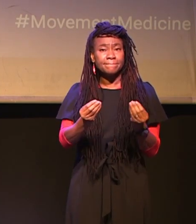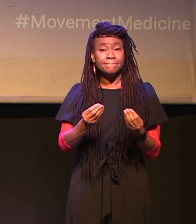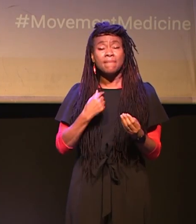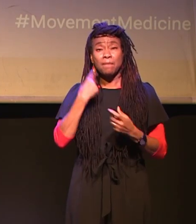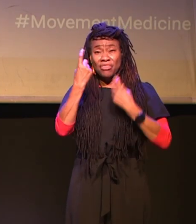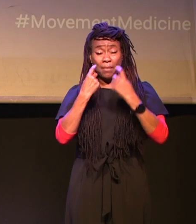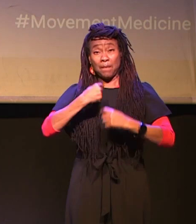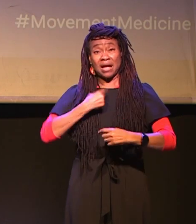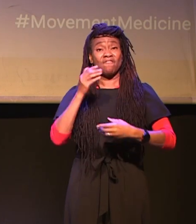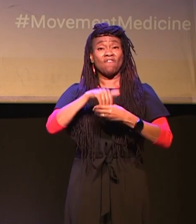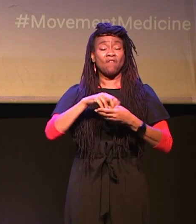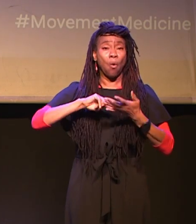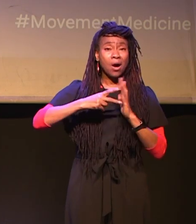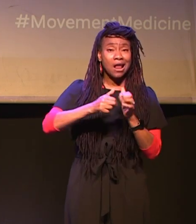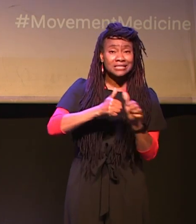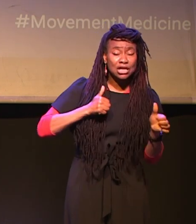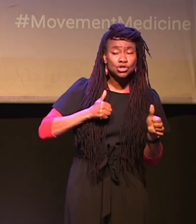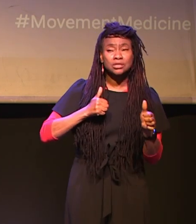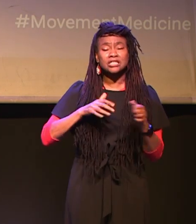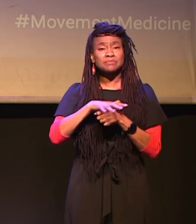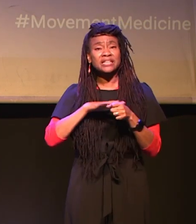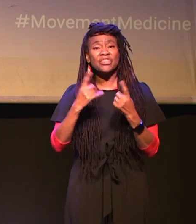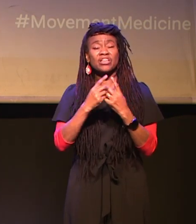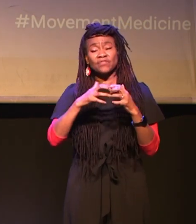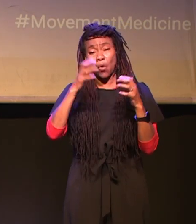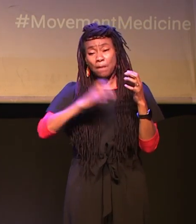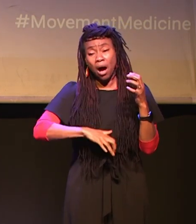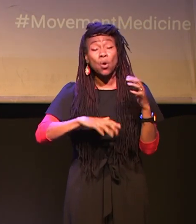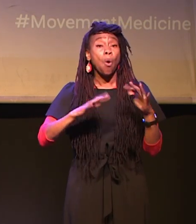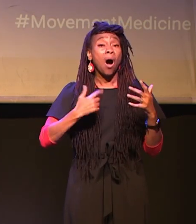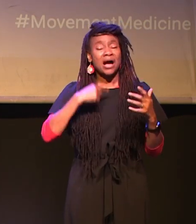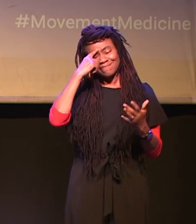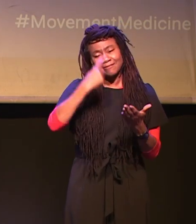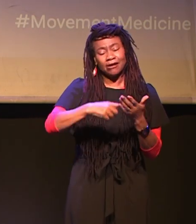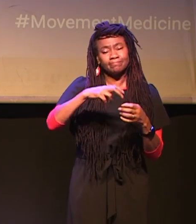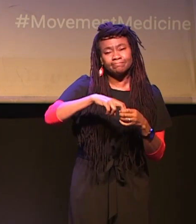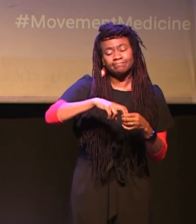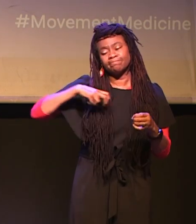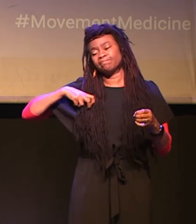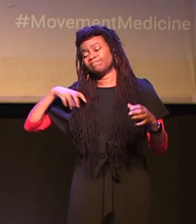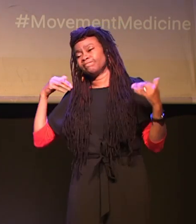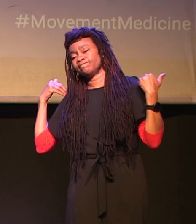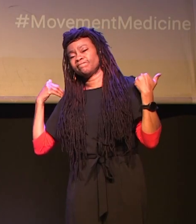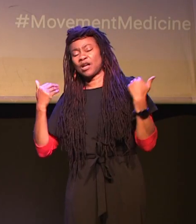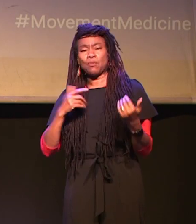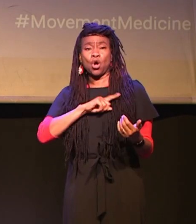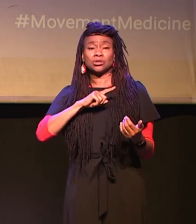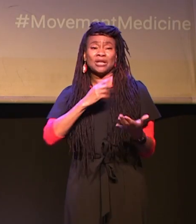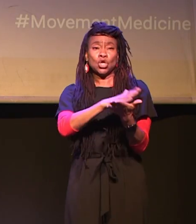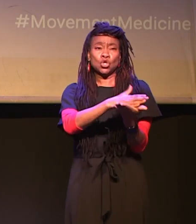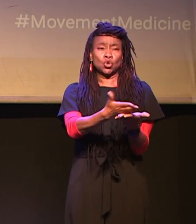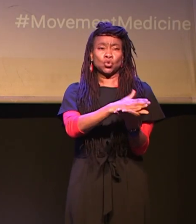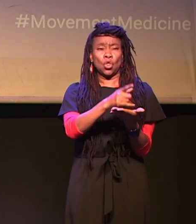in spaces, organizations, movements where things have fallen apart, or where I've chosen to step away, actually, because I'm like, I'm not sure this other person